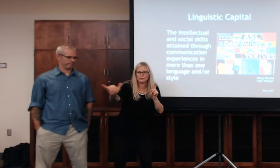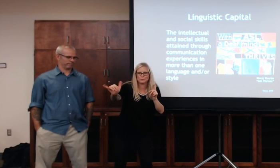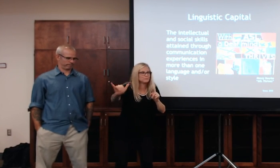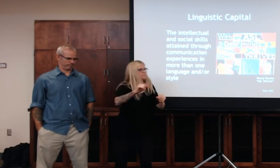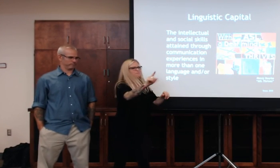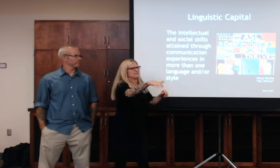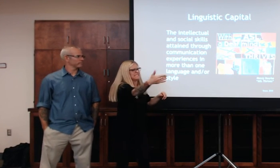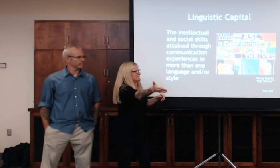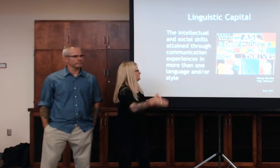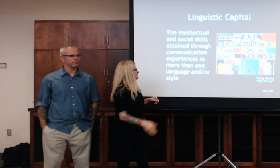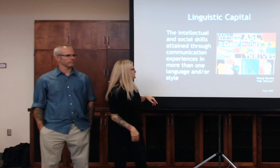deaf children,